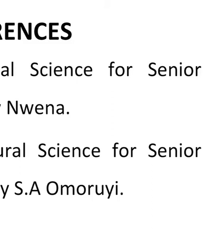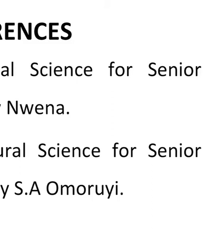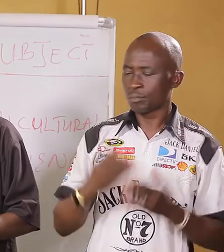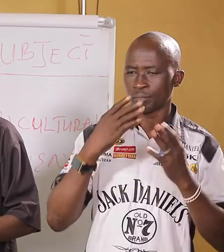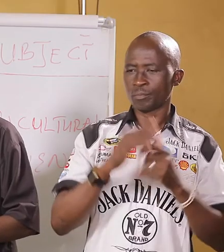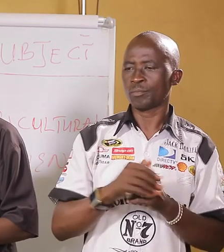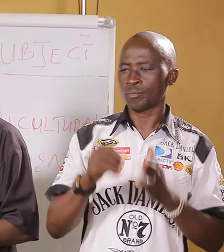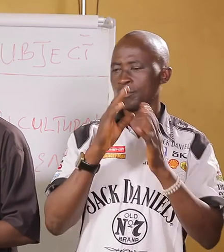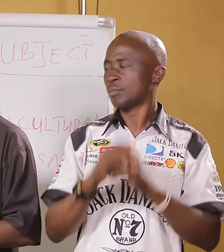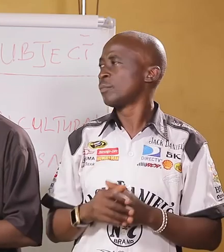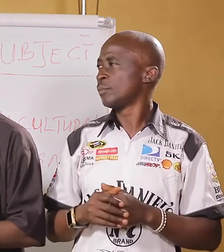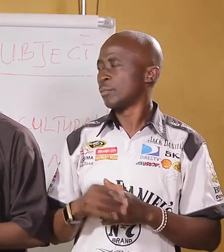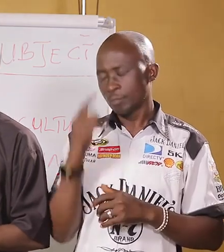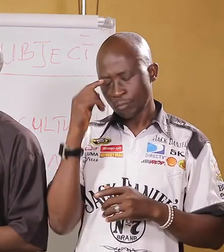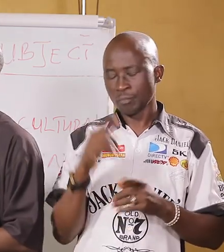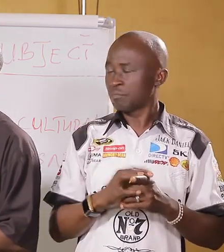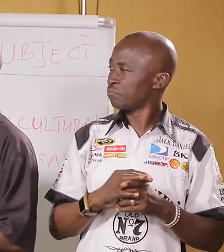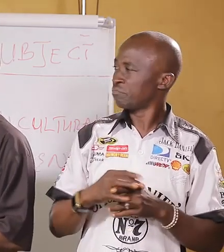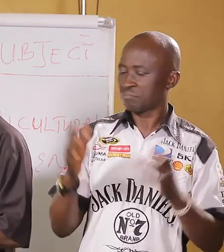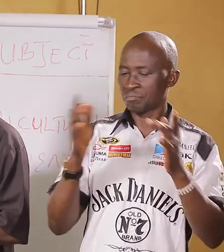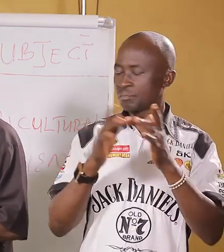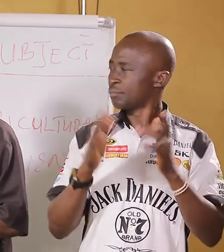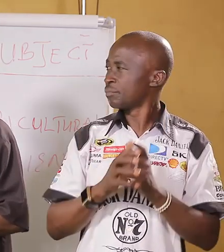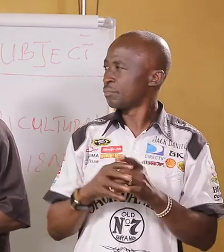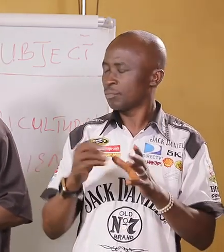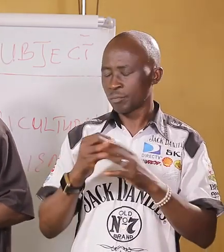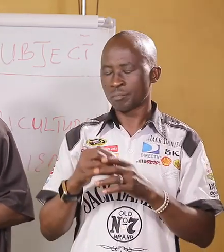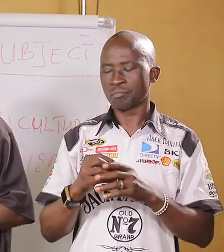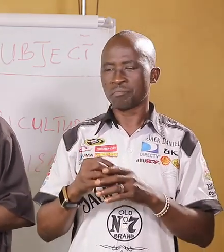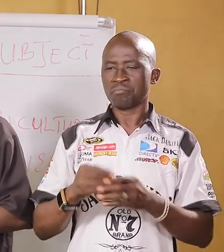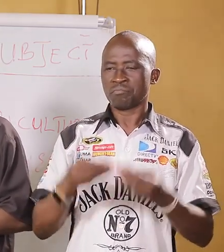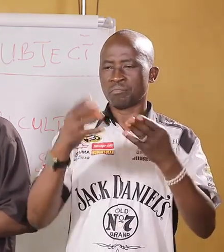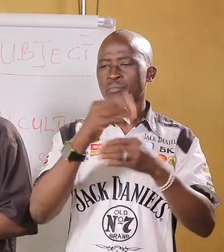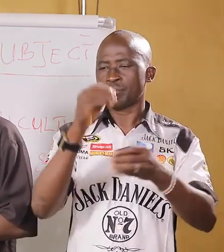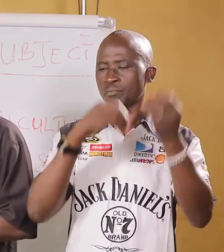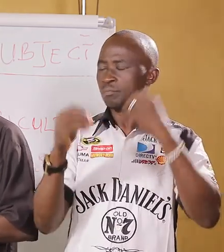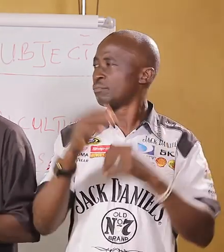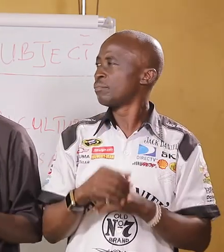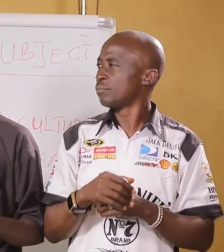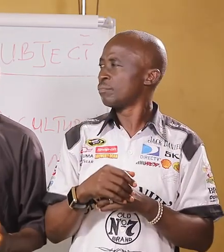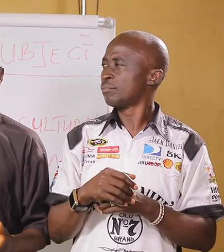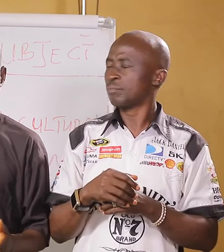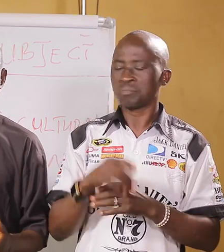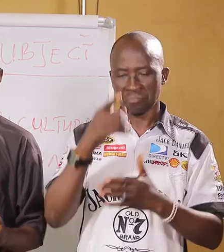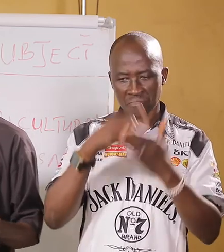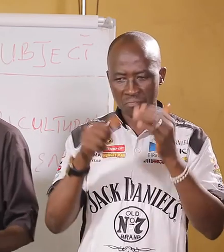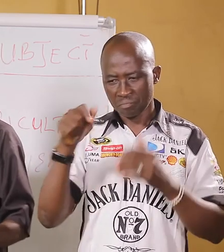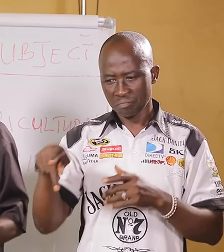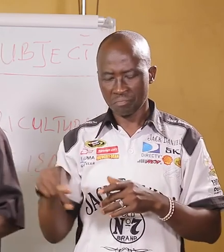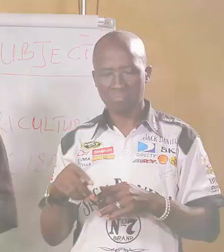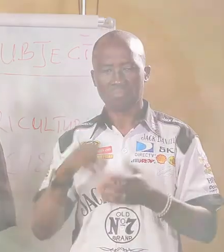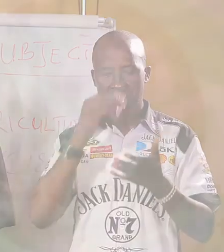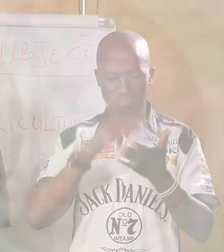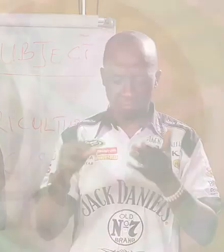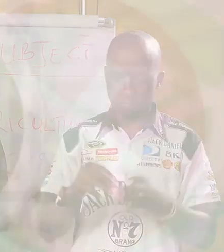Thank you, my students. For further inquiry, for submission of your assignment, you can WhatsApp,